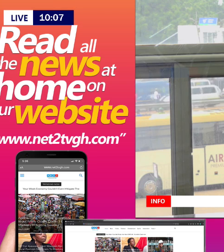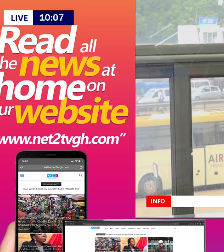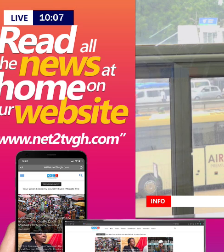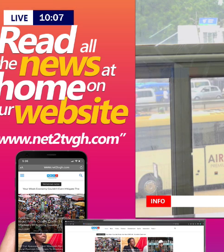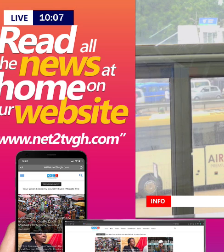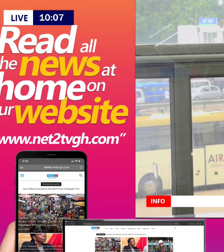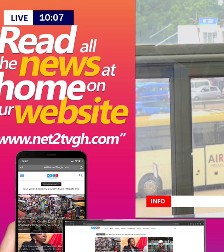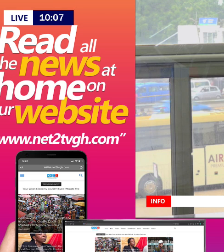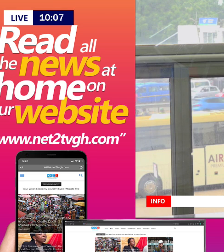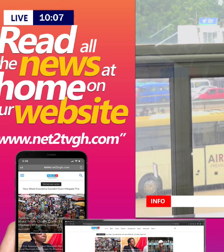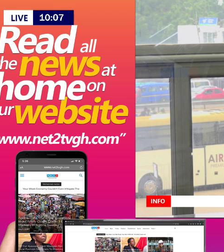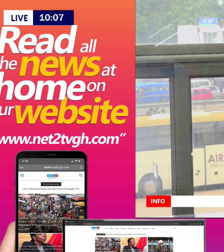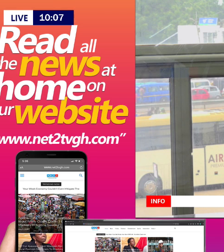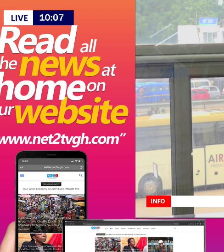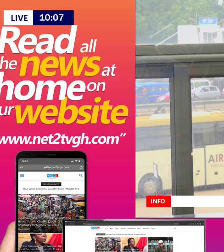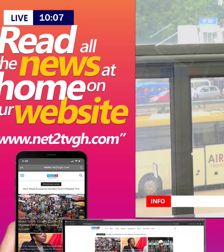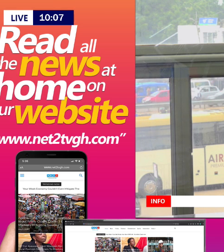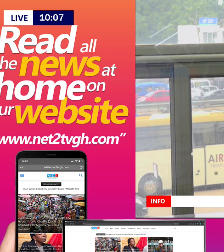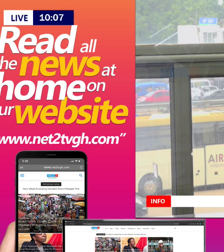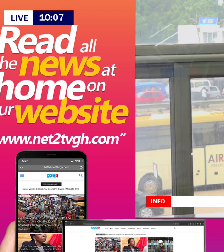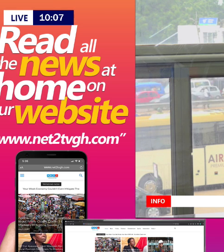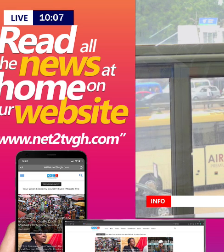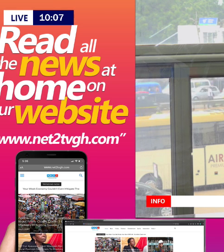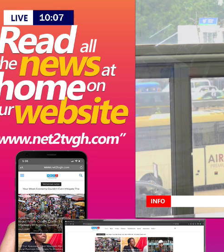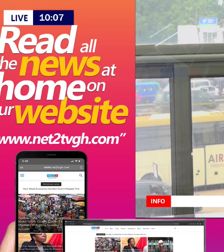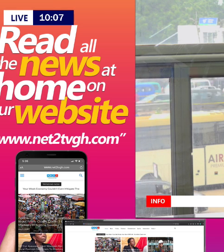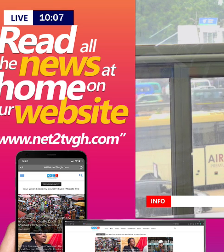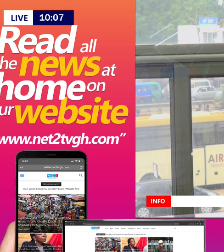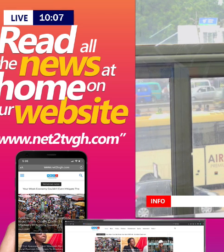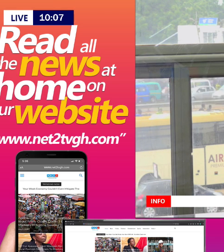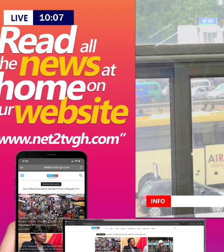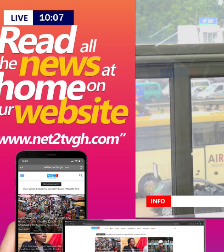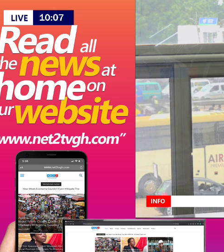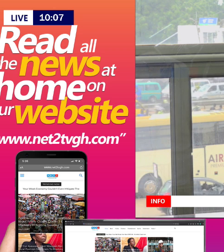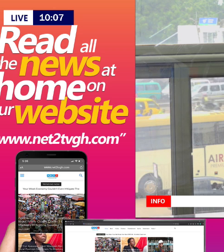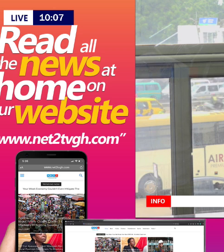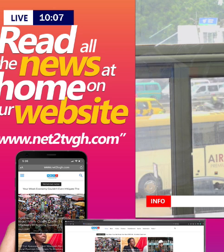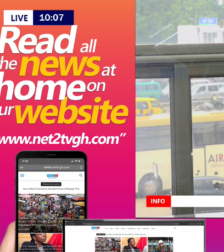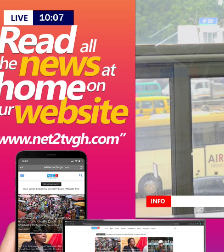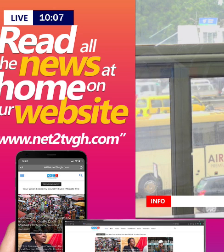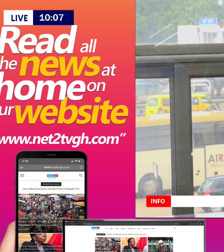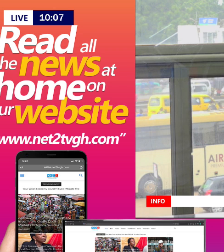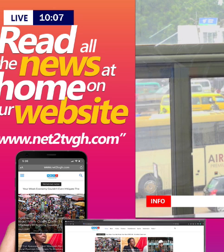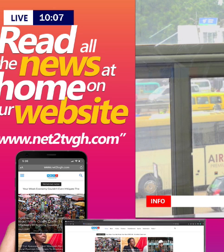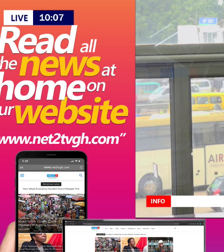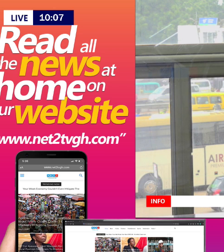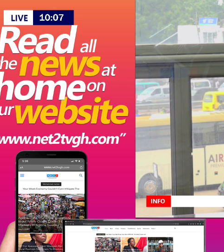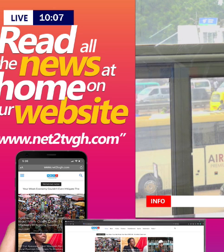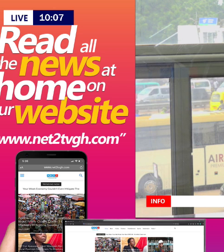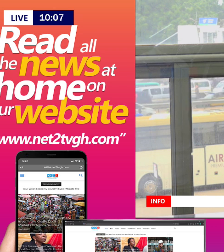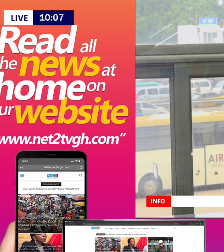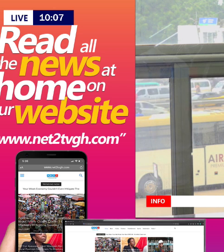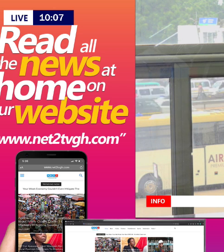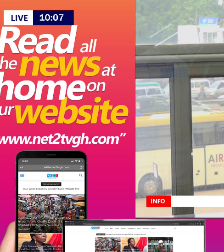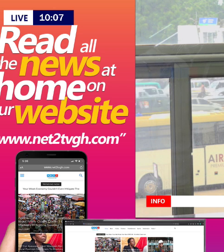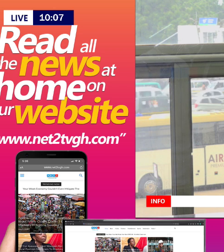5 na kura me me we na ha me anama sesa we ga ma sesa obia wo ba ko bi ntuma de yi de egu uni ntuma